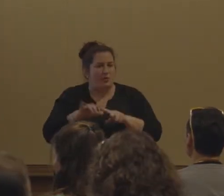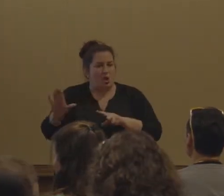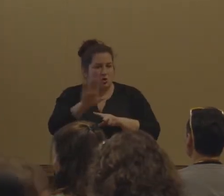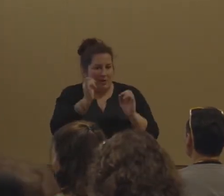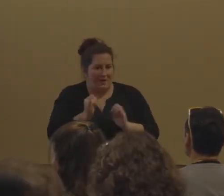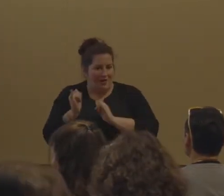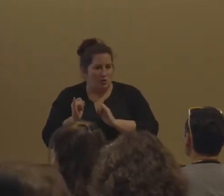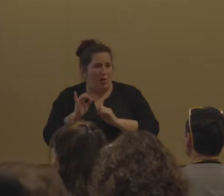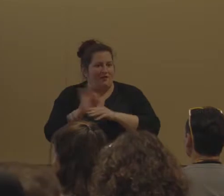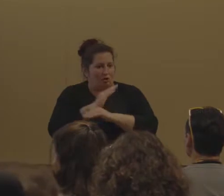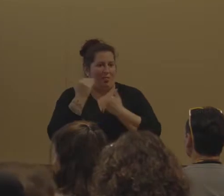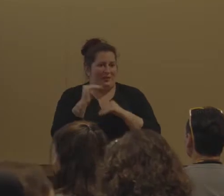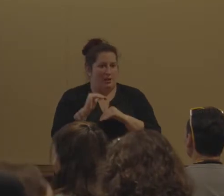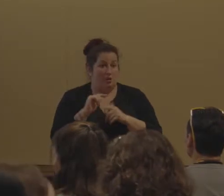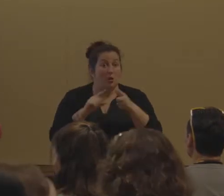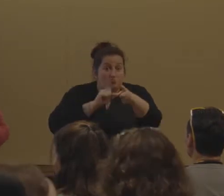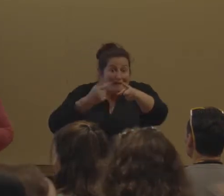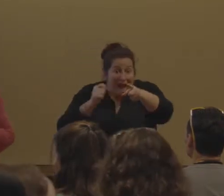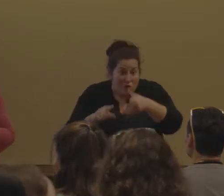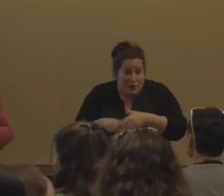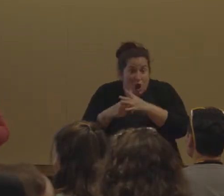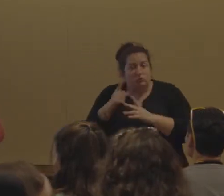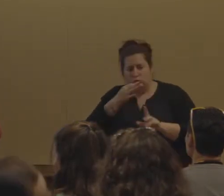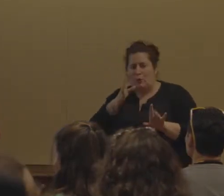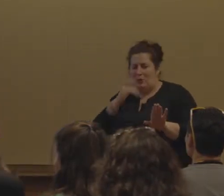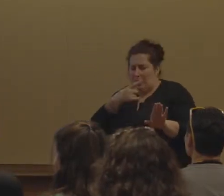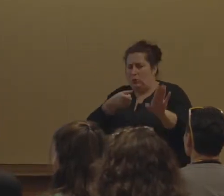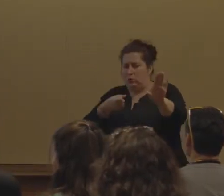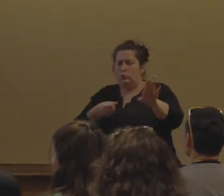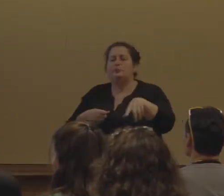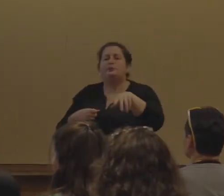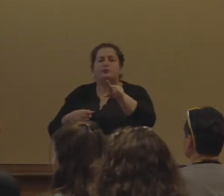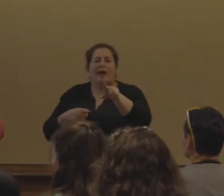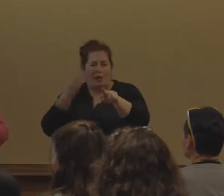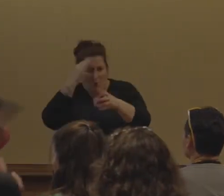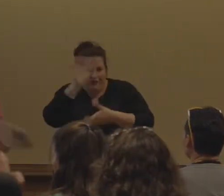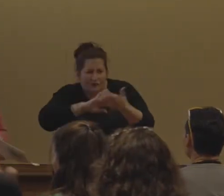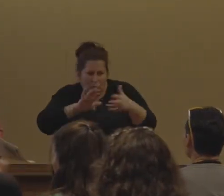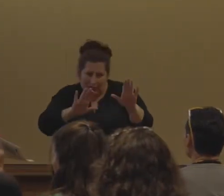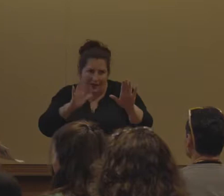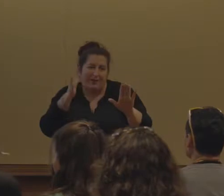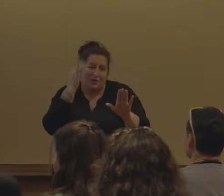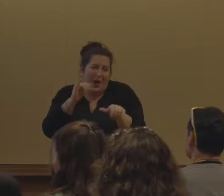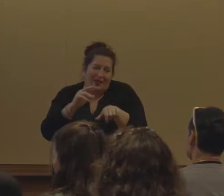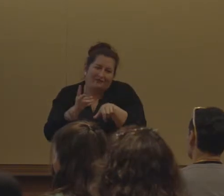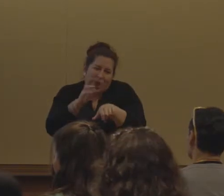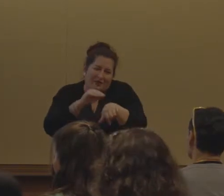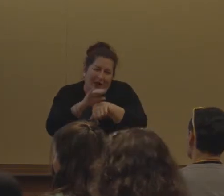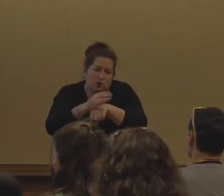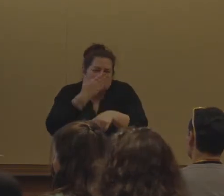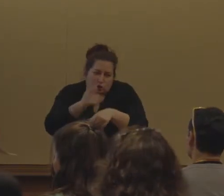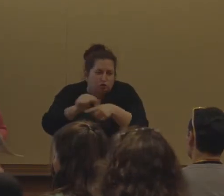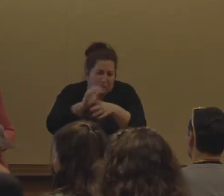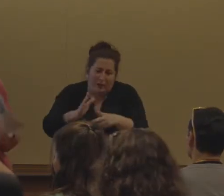what age did they start this? We're going to get to that in just a second. Okay? So I know it's confusing, which is why our counselors have such great